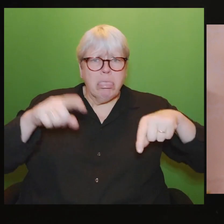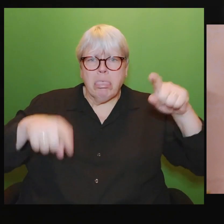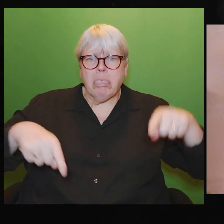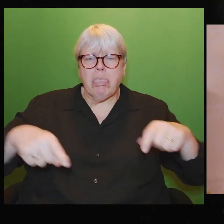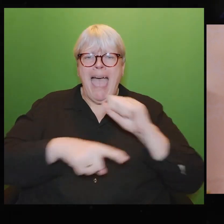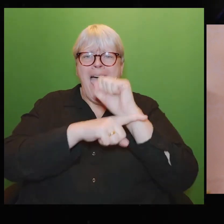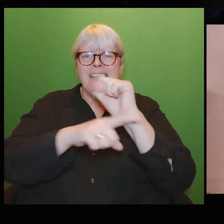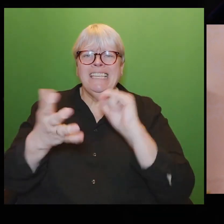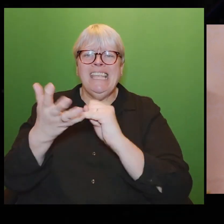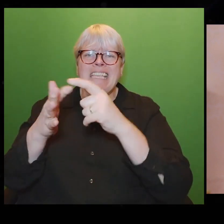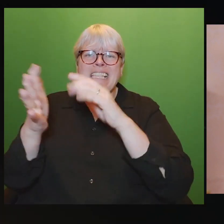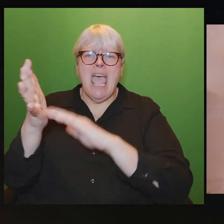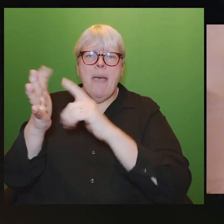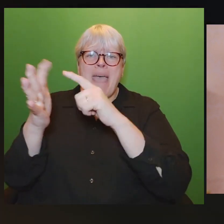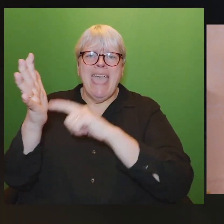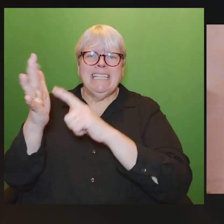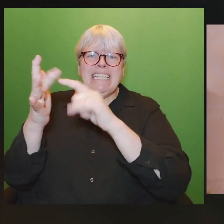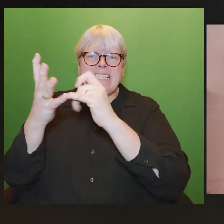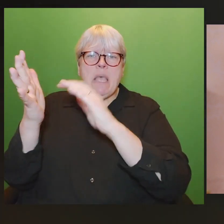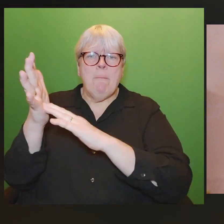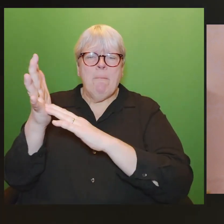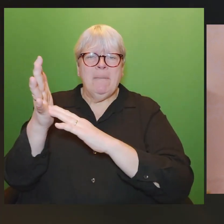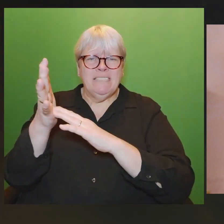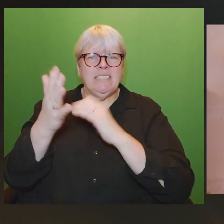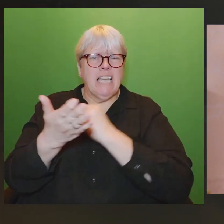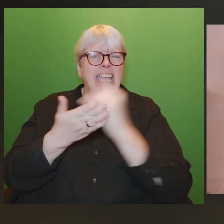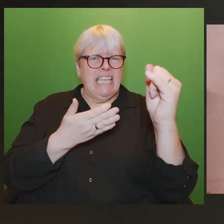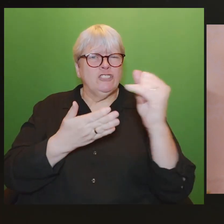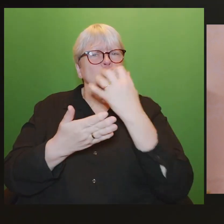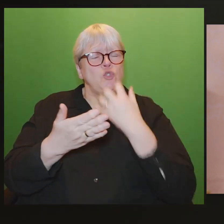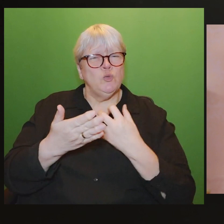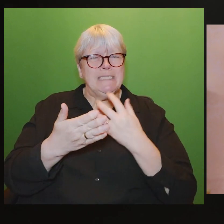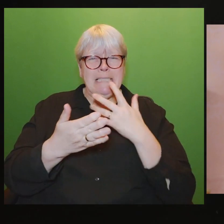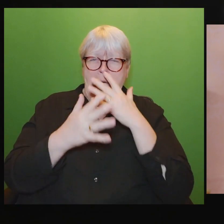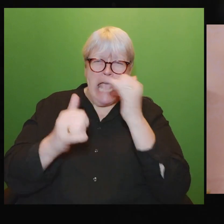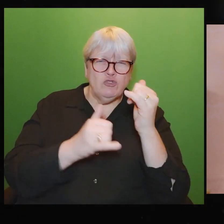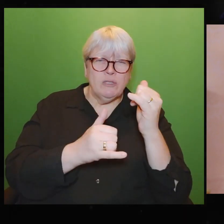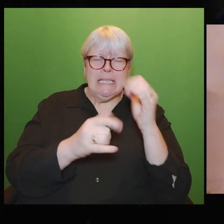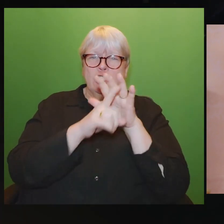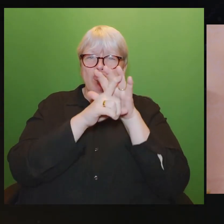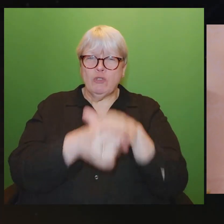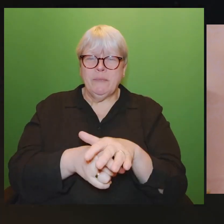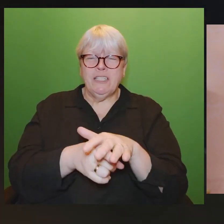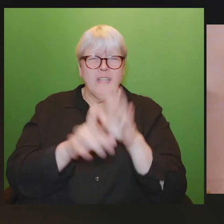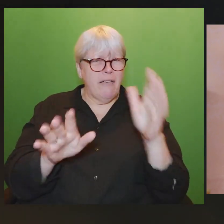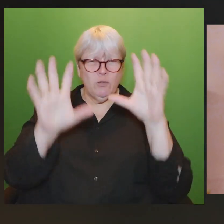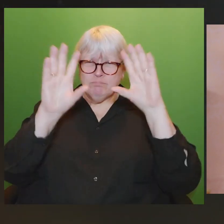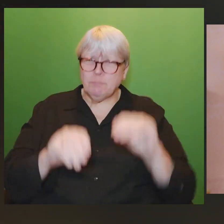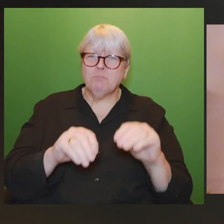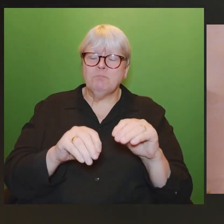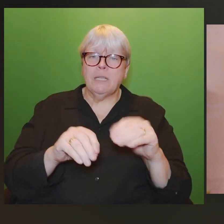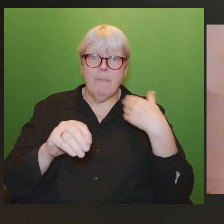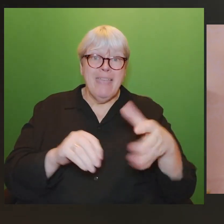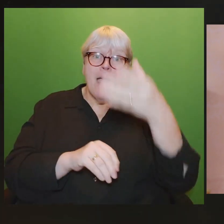from Jennie, we realise that there are implications for all of us in our work today. We have to make sure that we have a society and